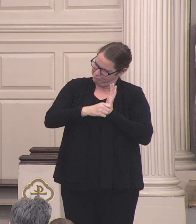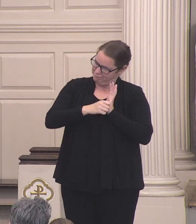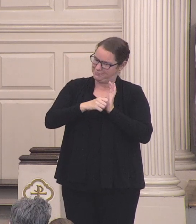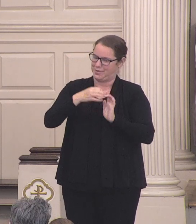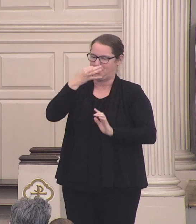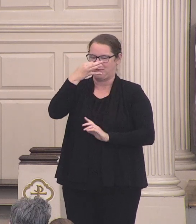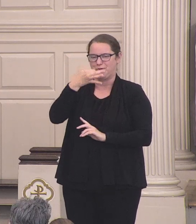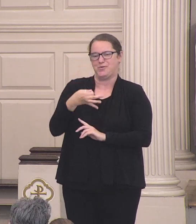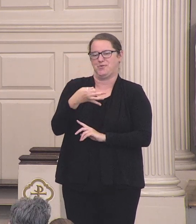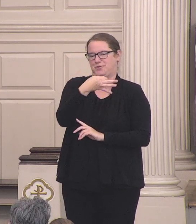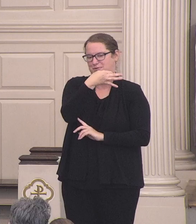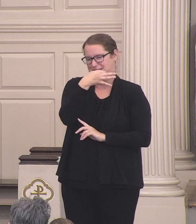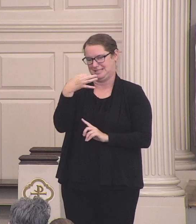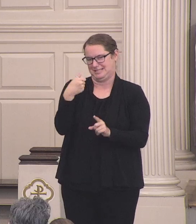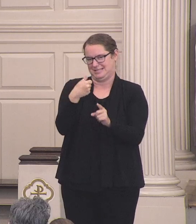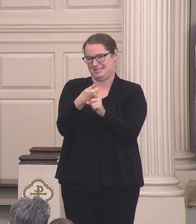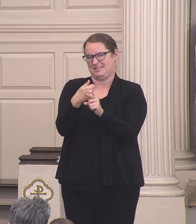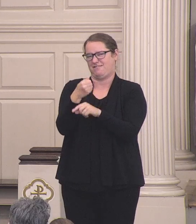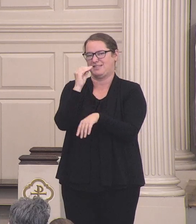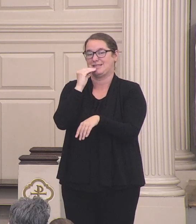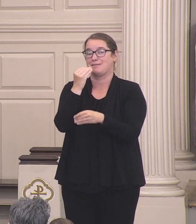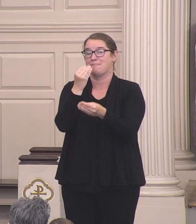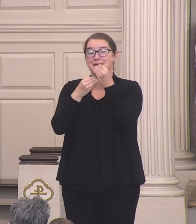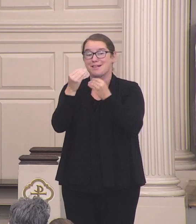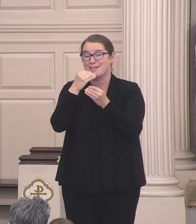Maybe we can also have another theme.